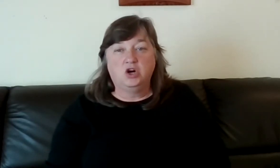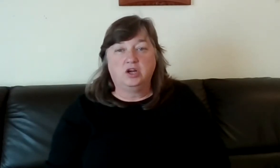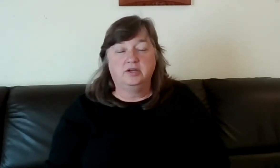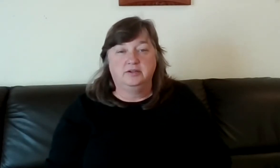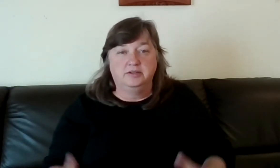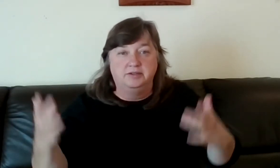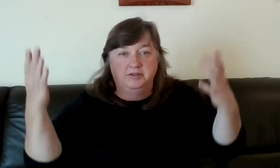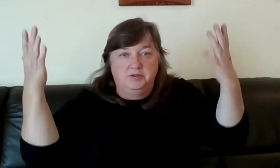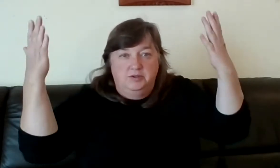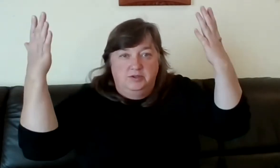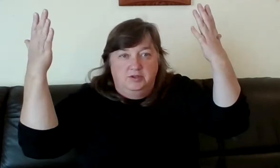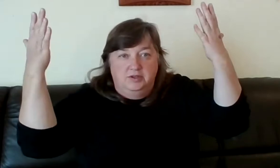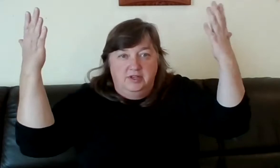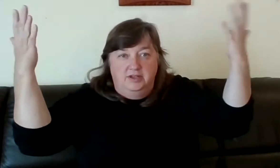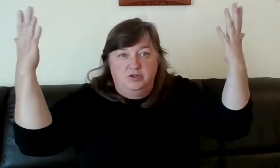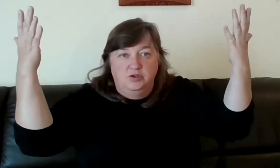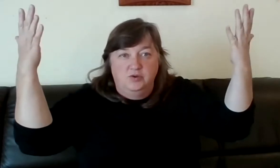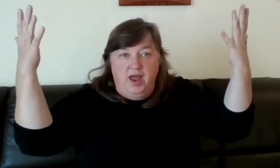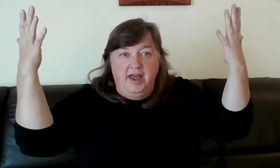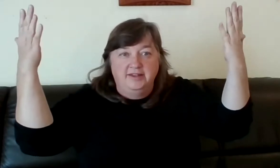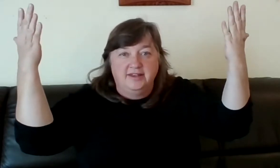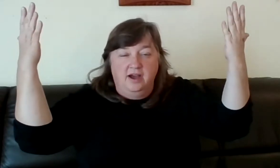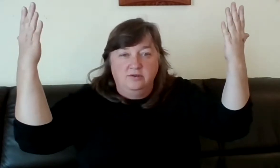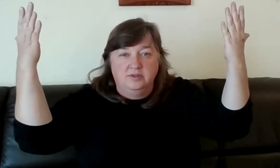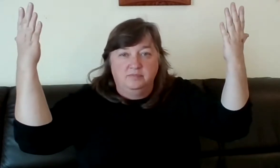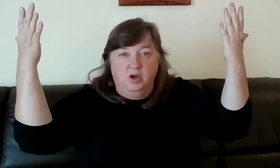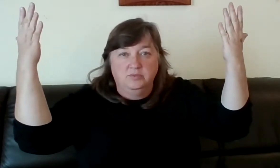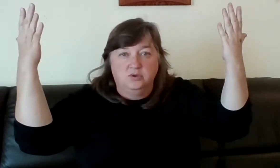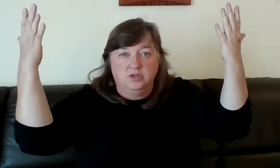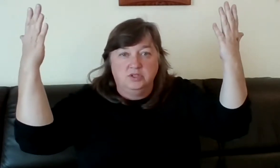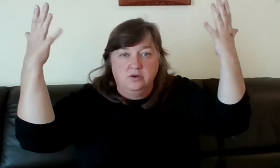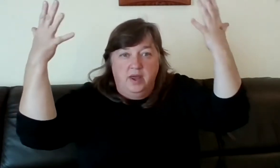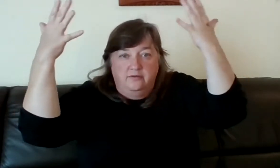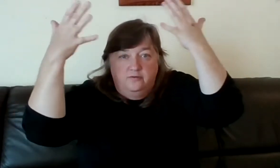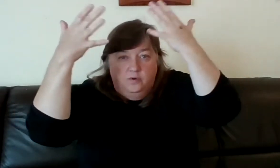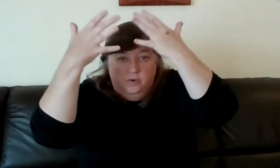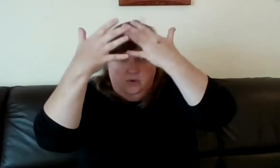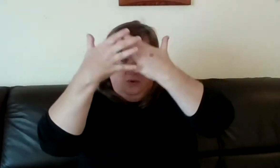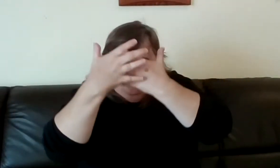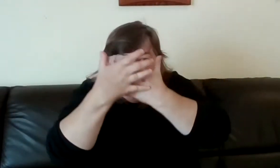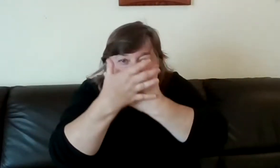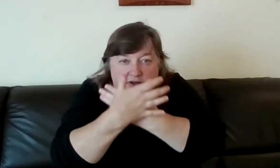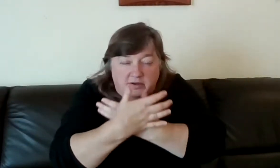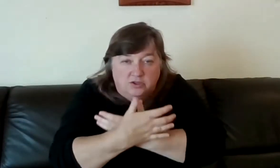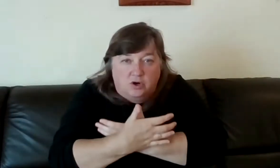Dark. Take 2 hands out, palms towards you, and fold them in.